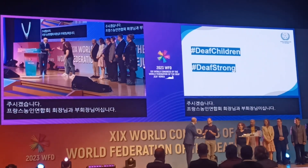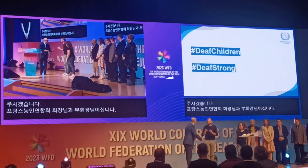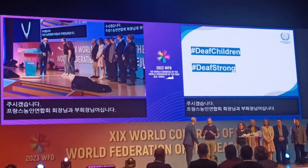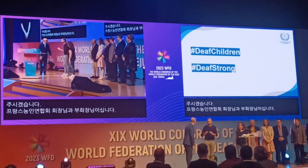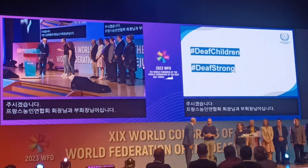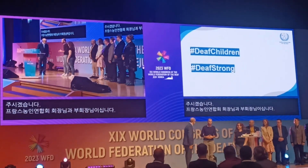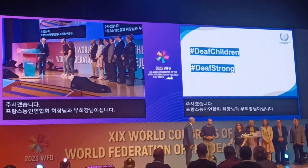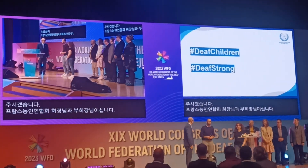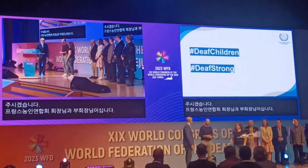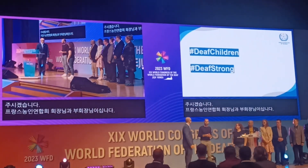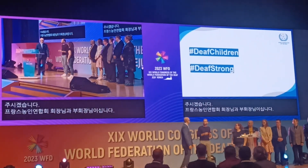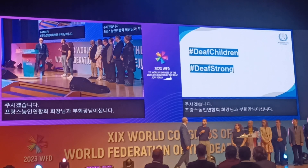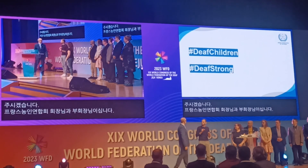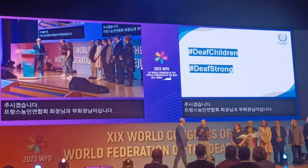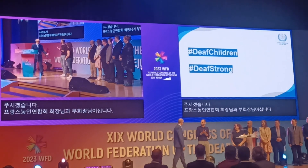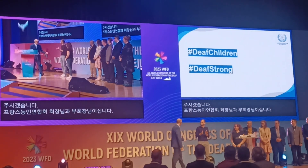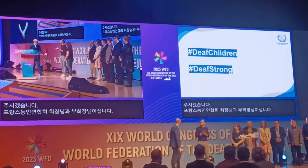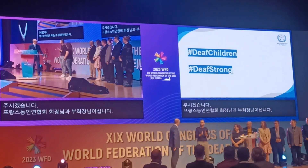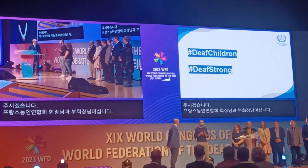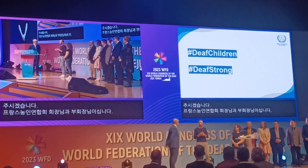Thank you. Thank you very much. Thank you.